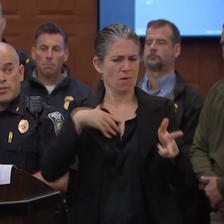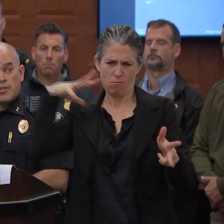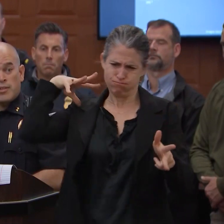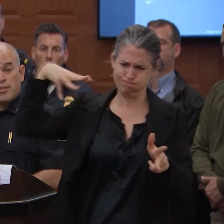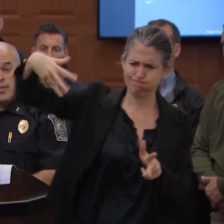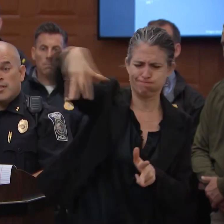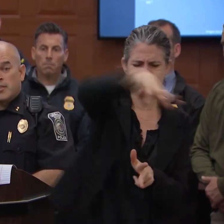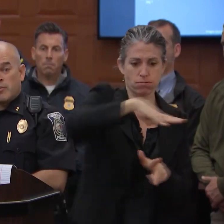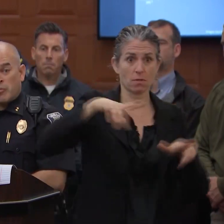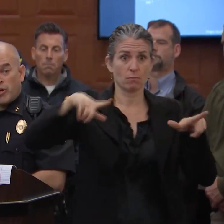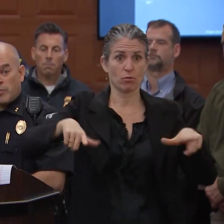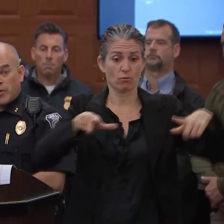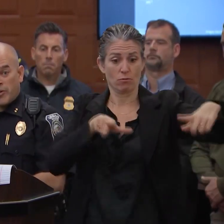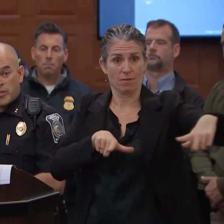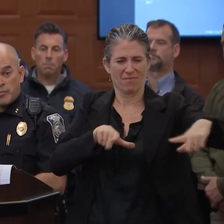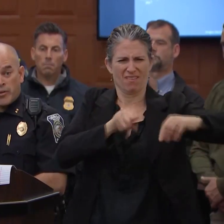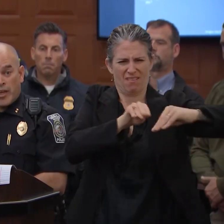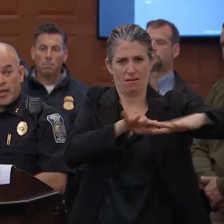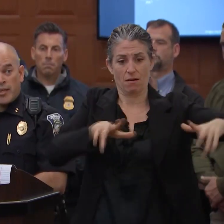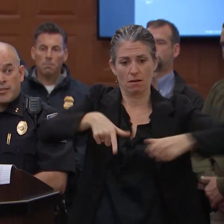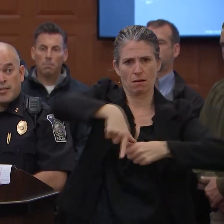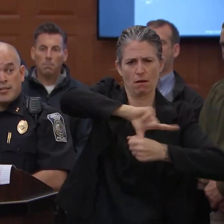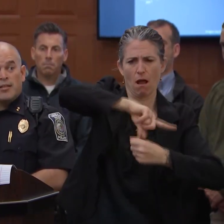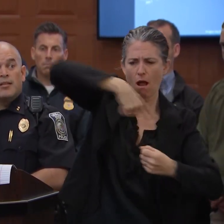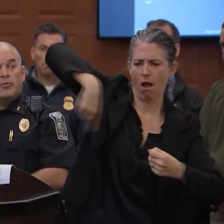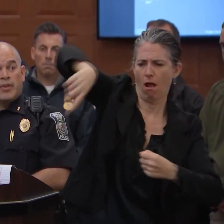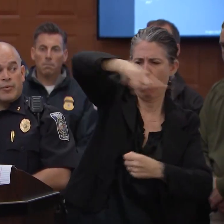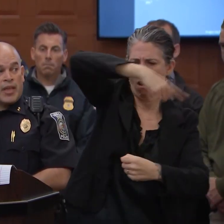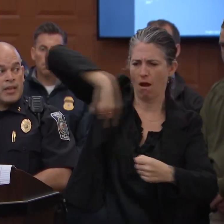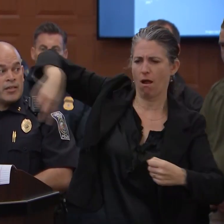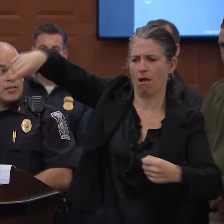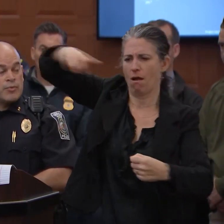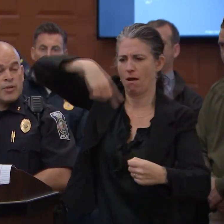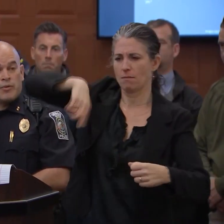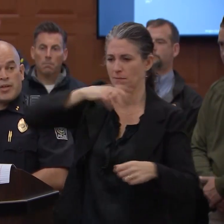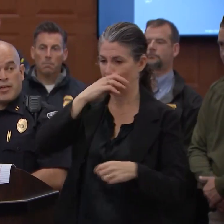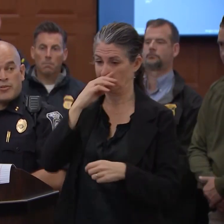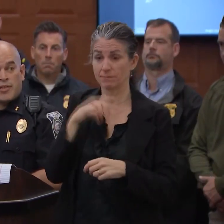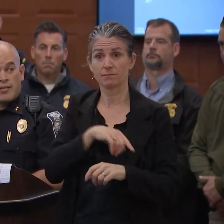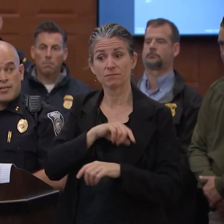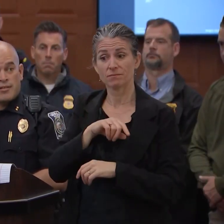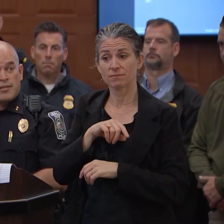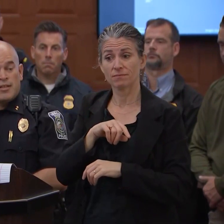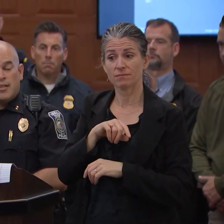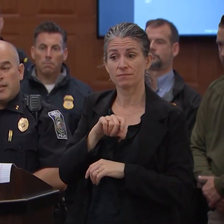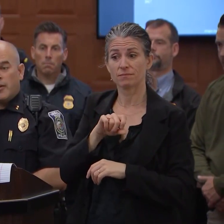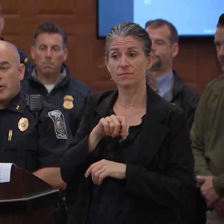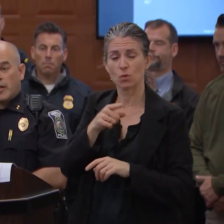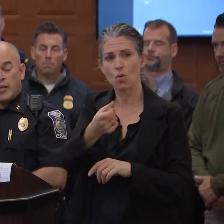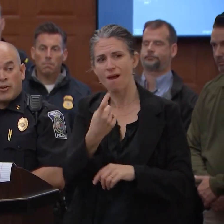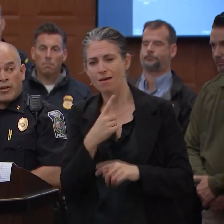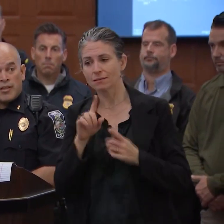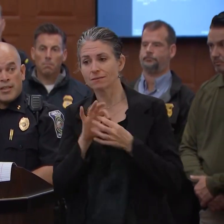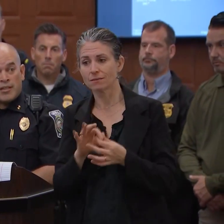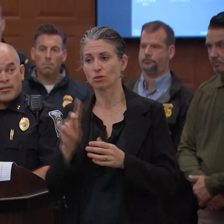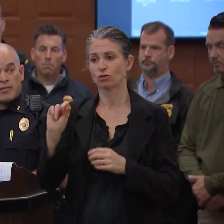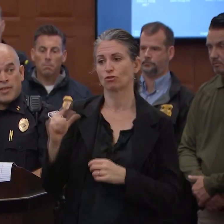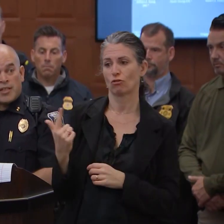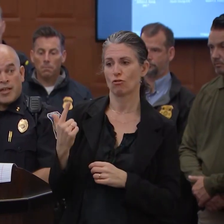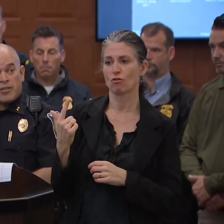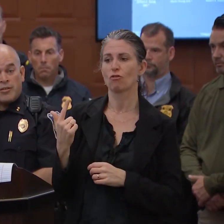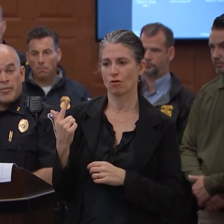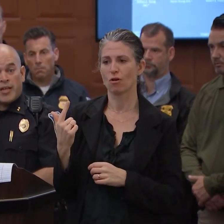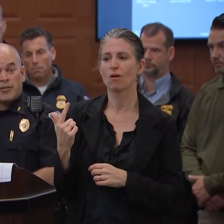with resources. Someone brought up a question about canines. One thing with canines is we don't want to hinder scents. And I'm not going to get into all the details